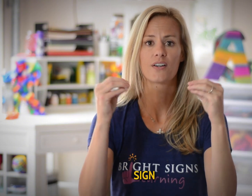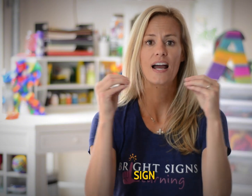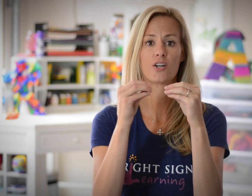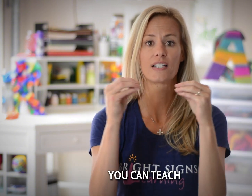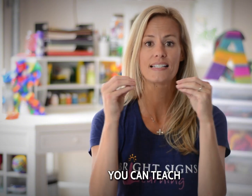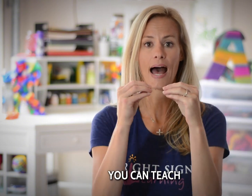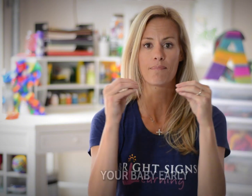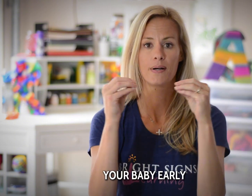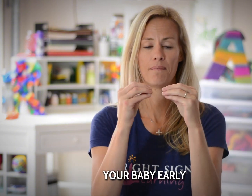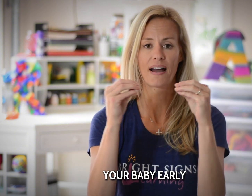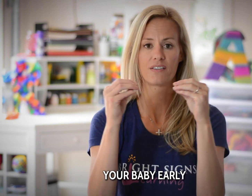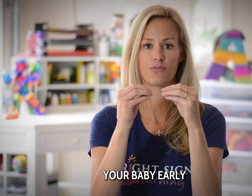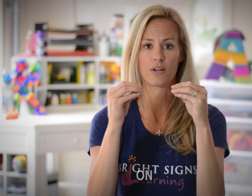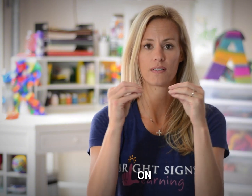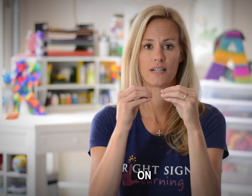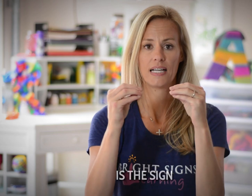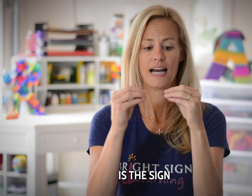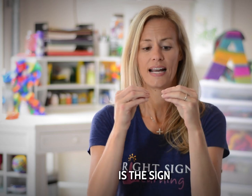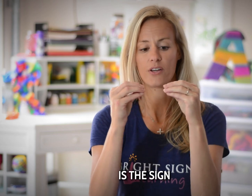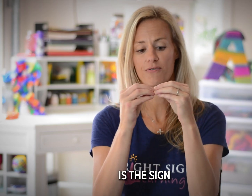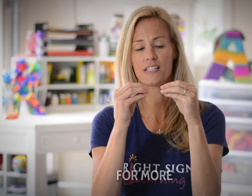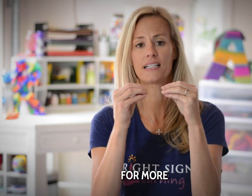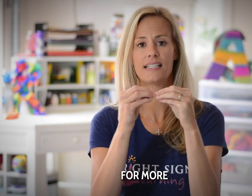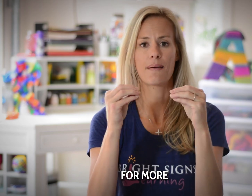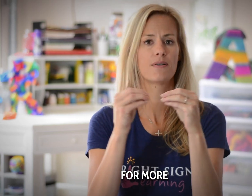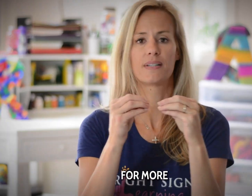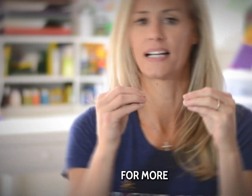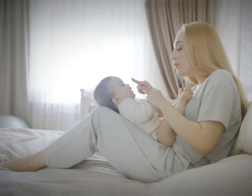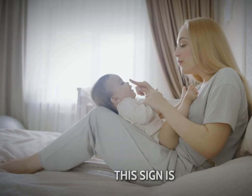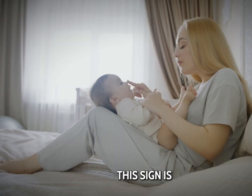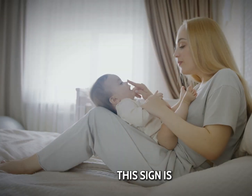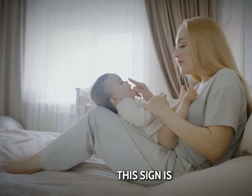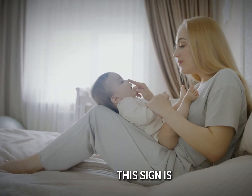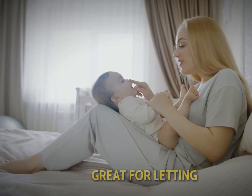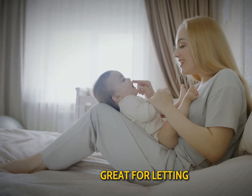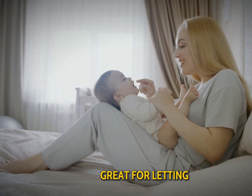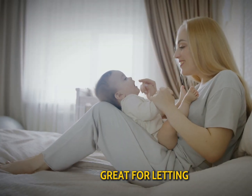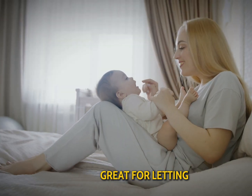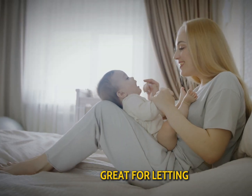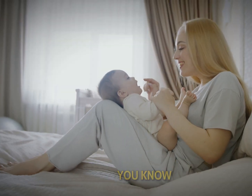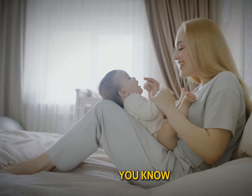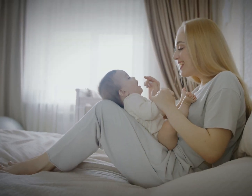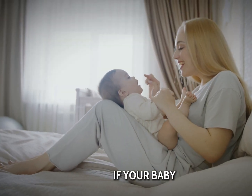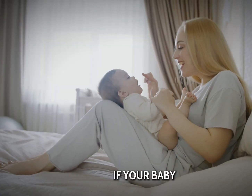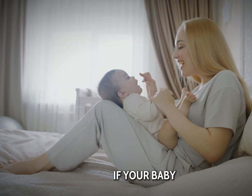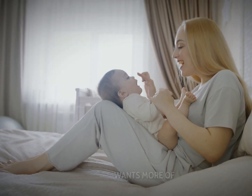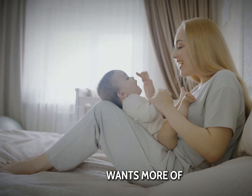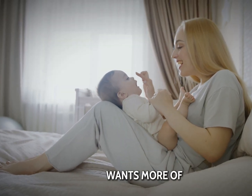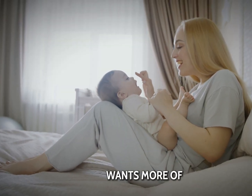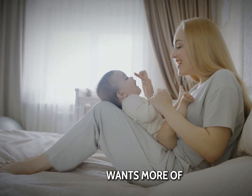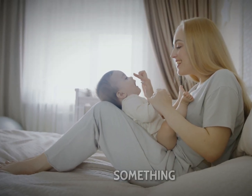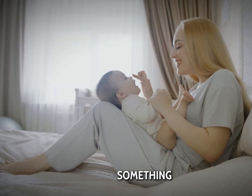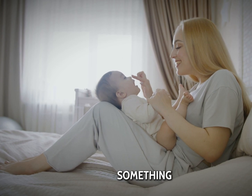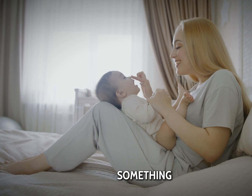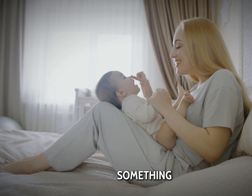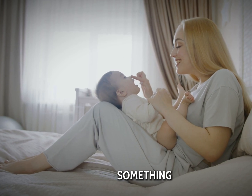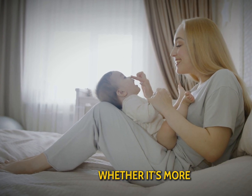you can teach your baby early on is the sign for more. This sign is great for letting you know if your baby wants more of something, whether it's